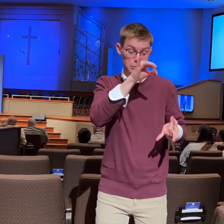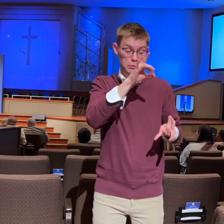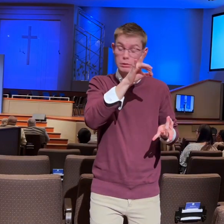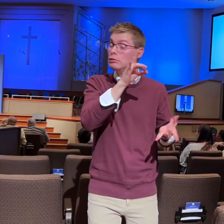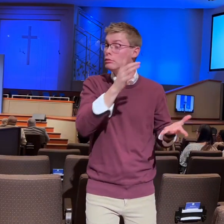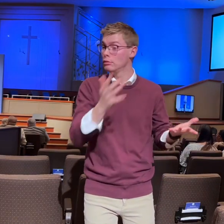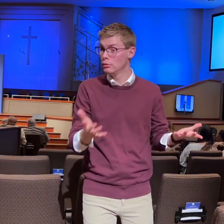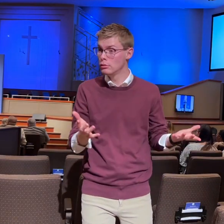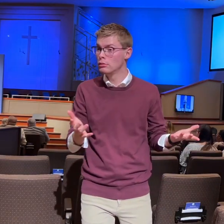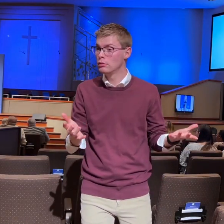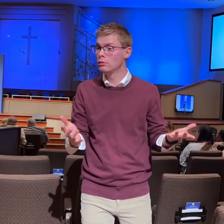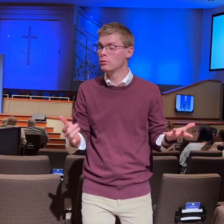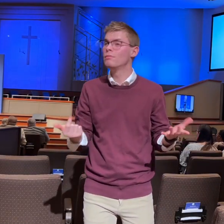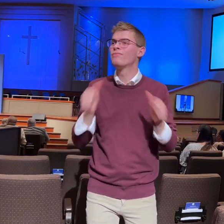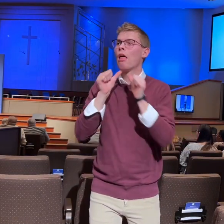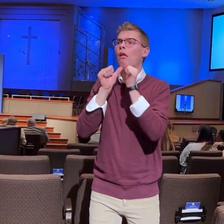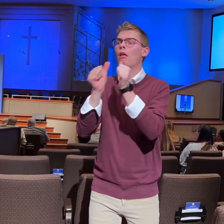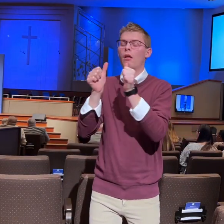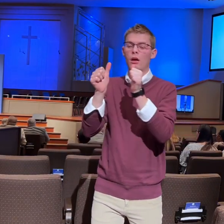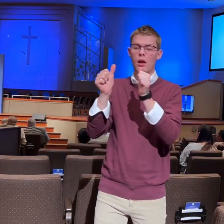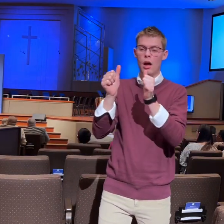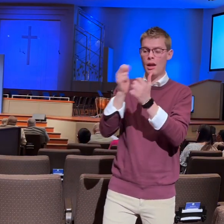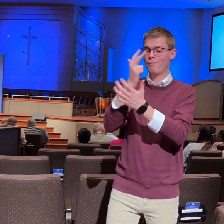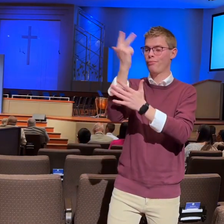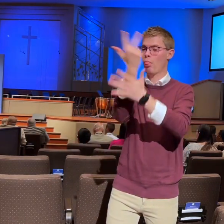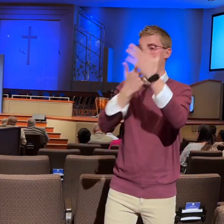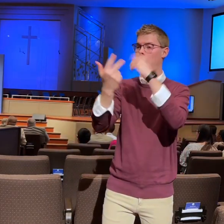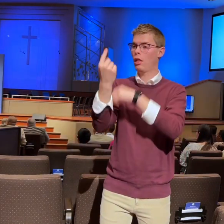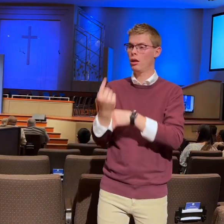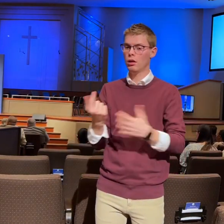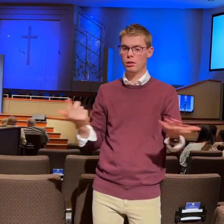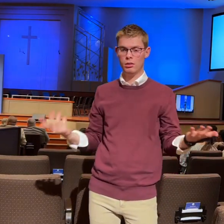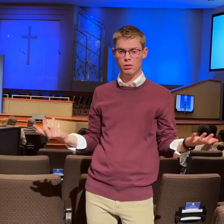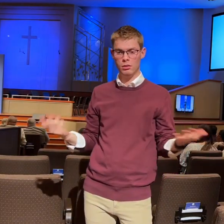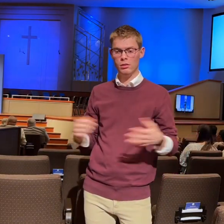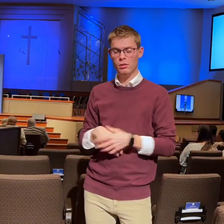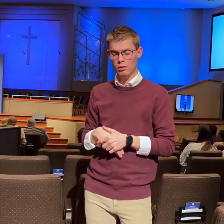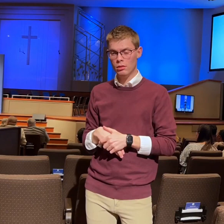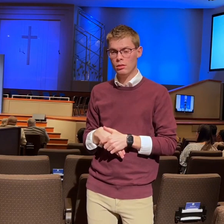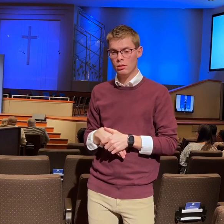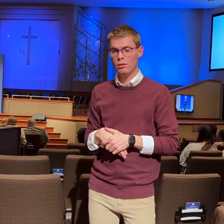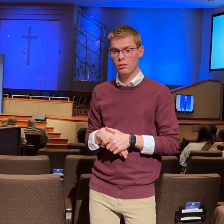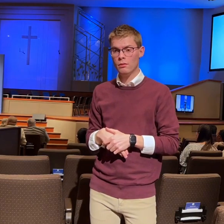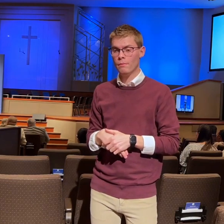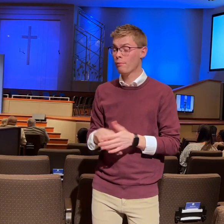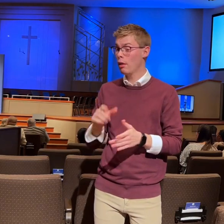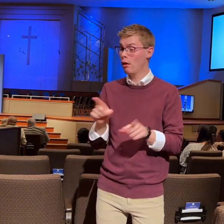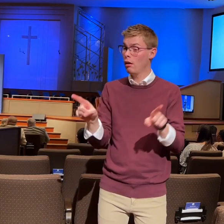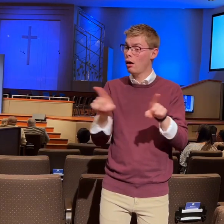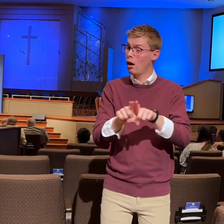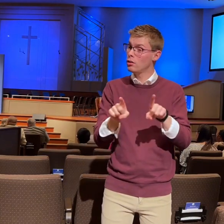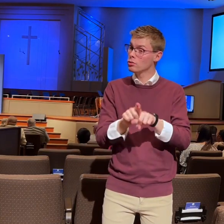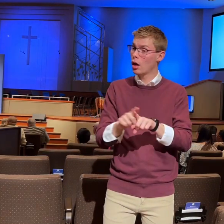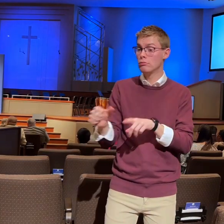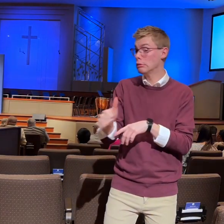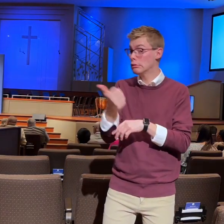Godhead. And so they denied the personhood of the Holy Spirit of God. In the fifth century, there was